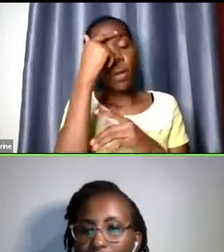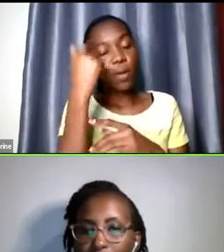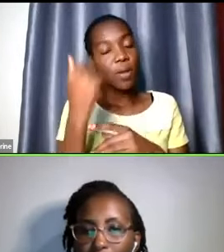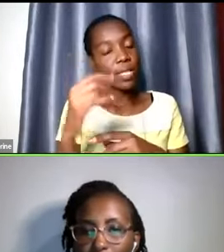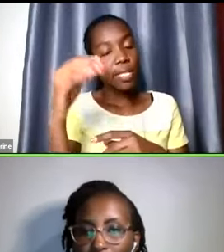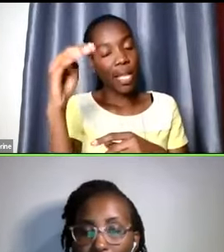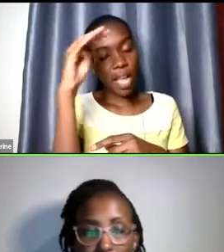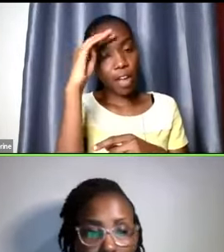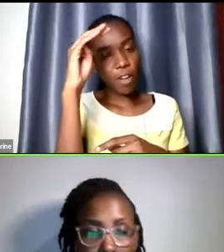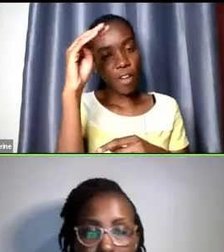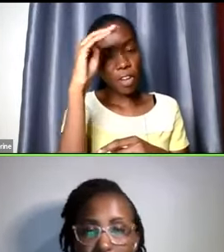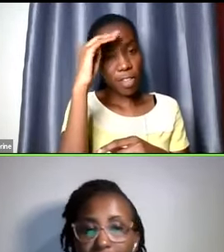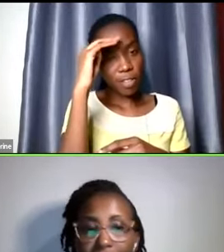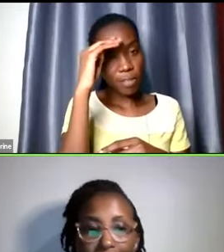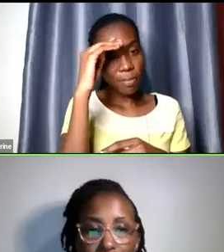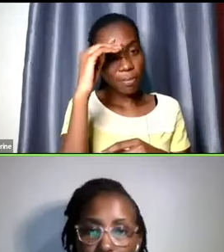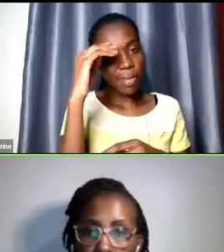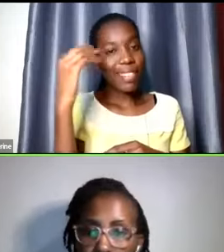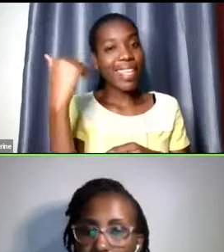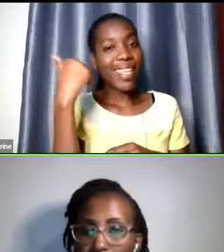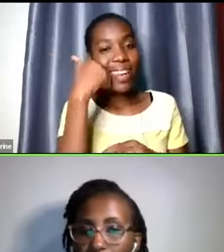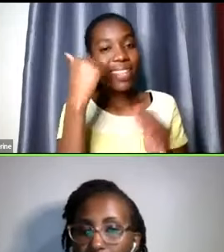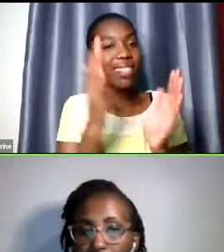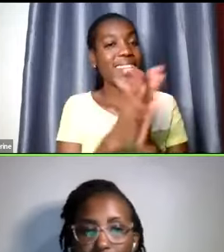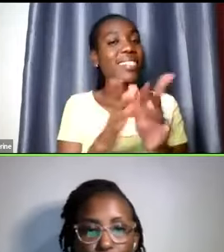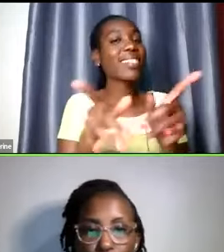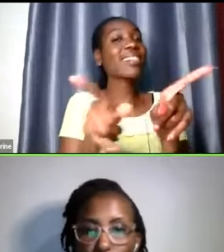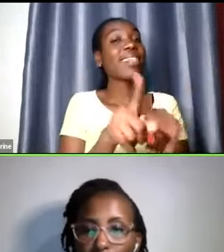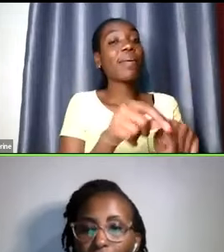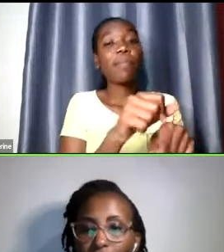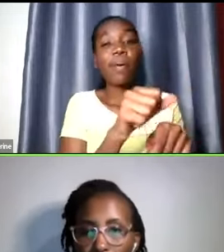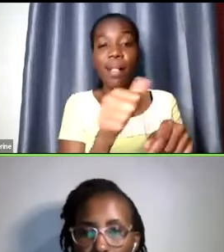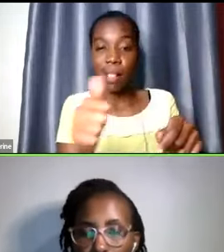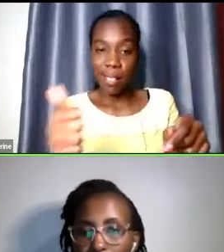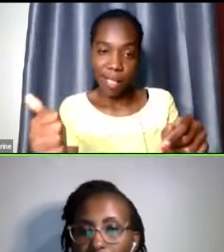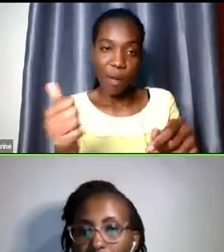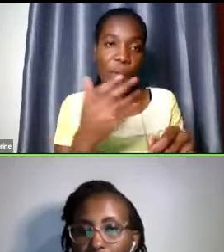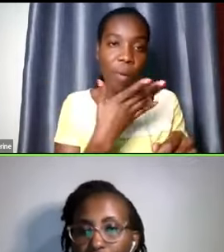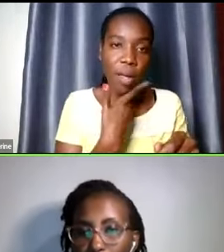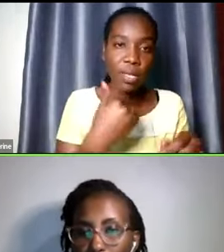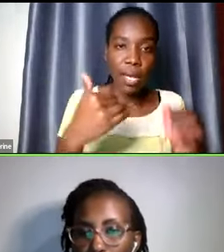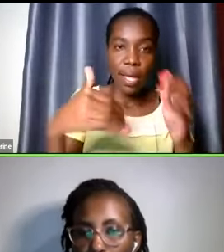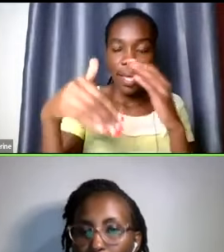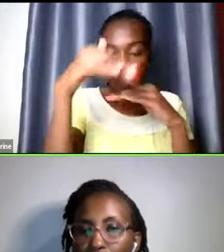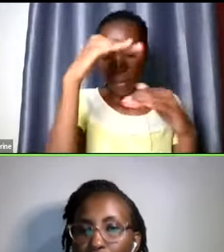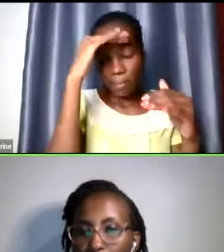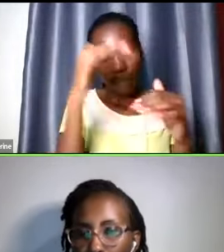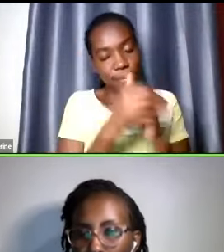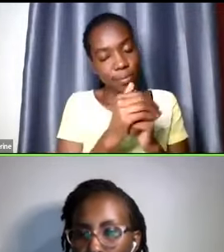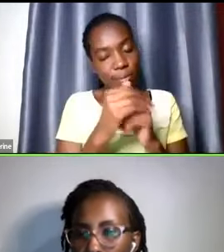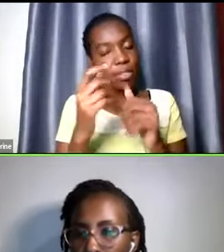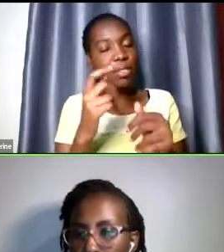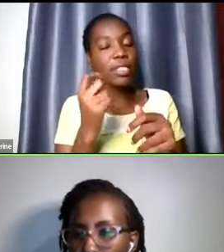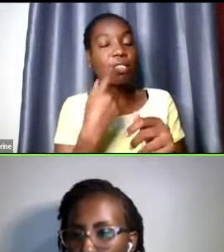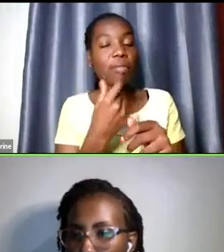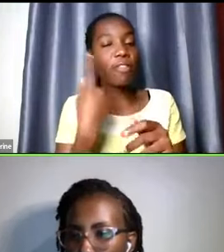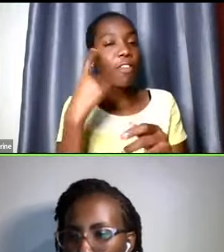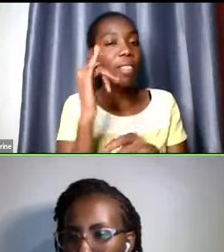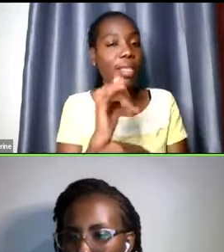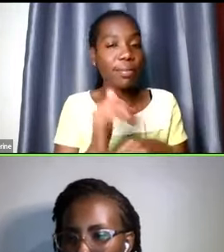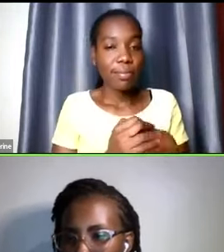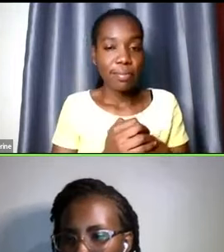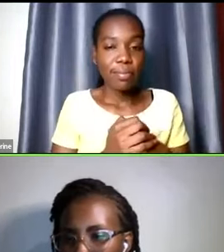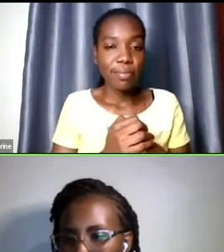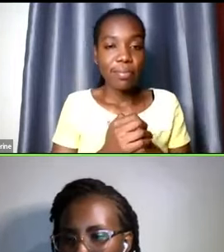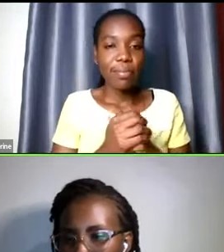is an illness and like any other, and you require expert treatment for that. And